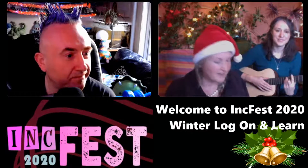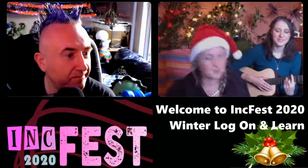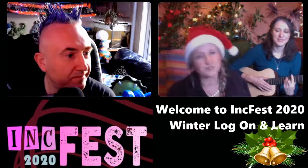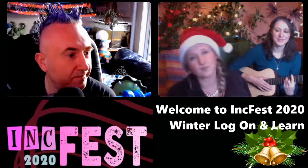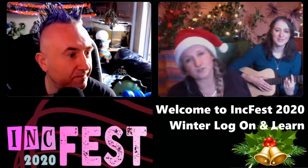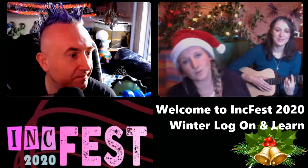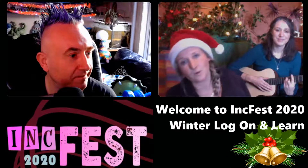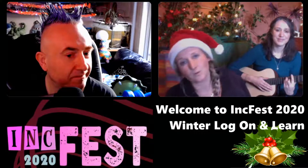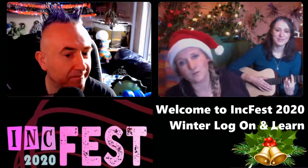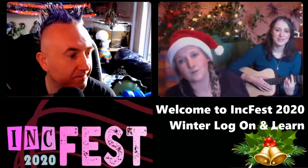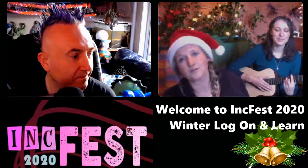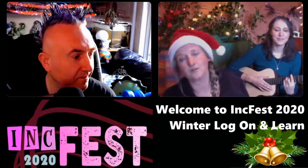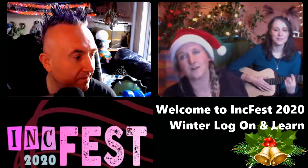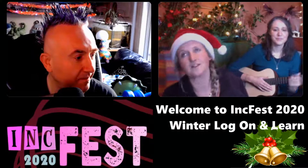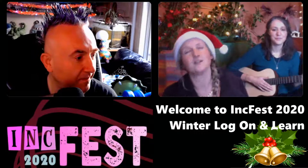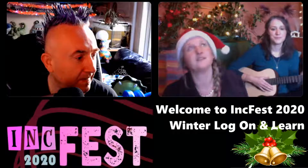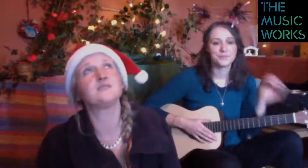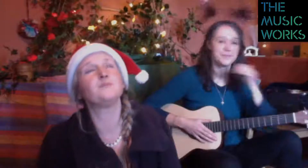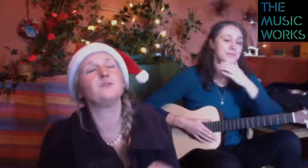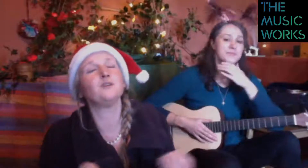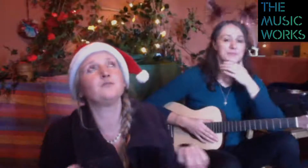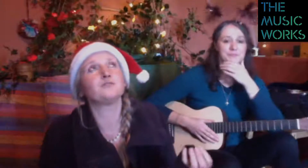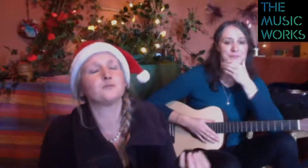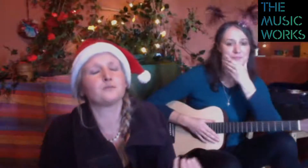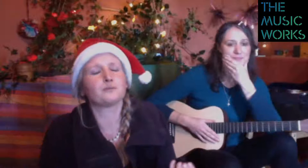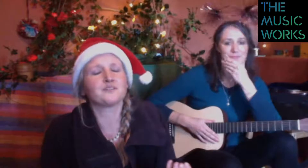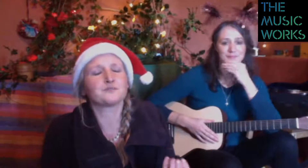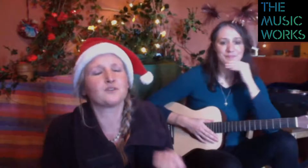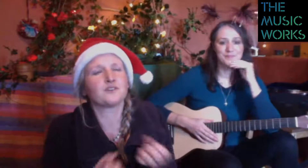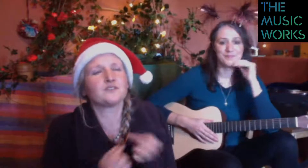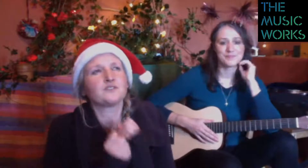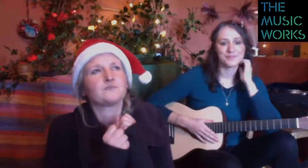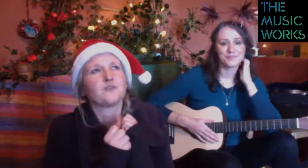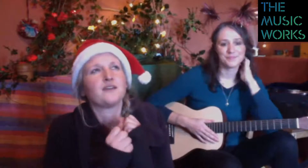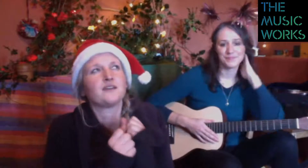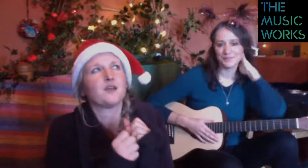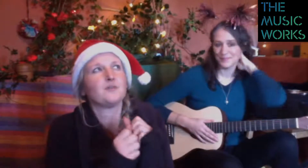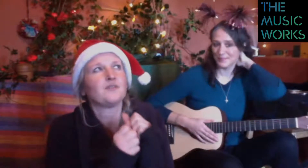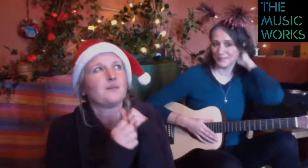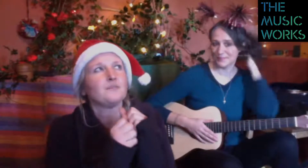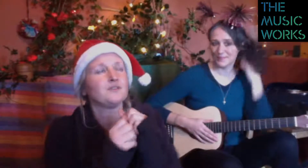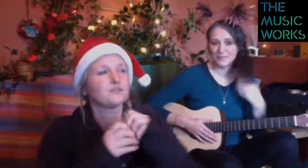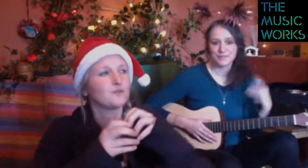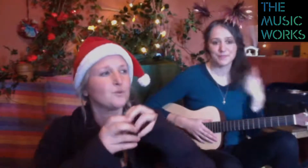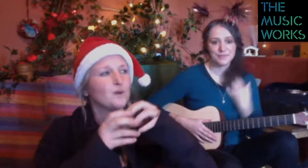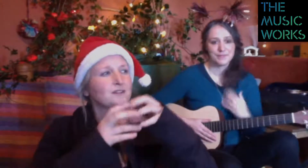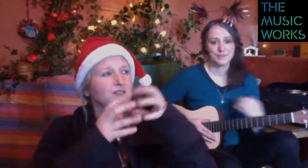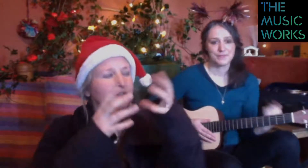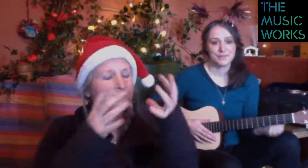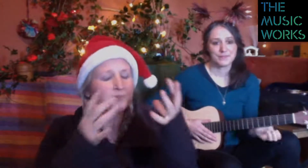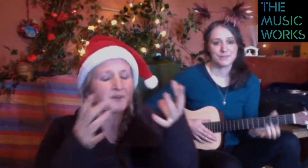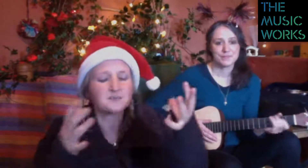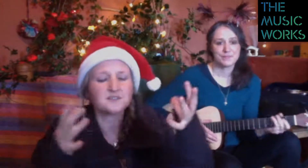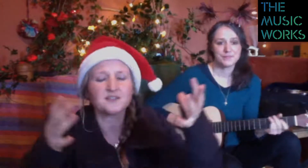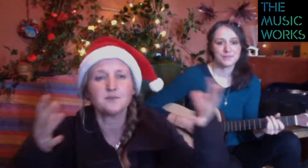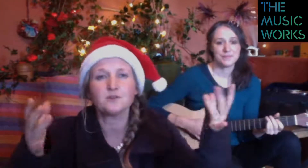one is also one which will be familiar to you. It's a beautiful Christmas song. It's just breaking open that beautiful winter Christmassy mood and all